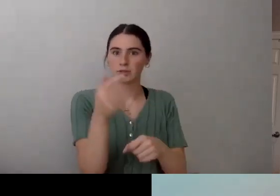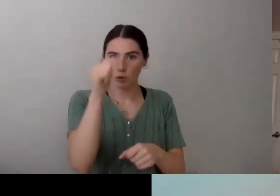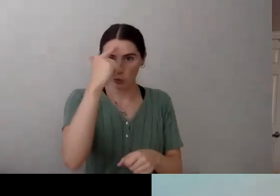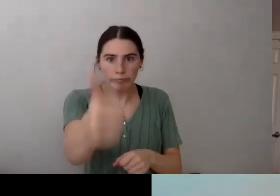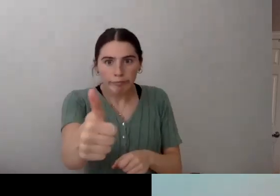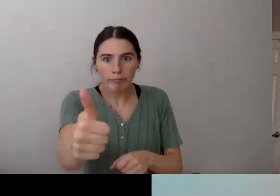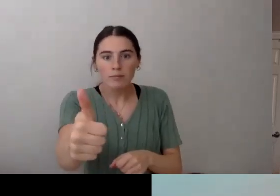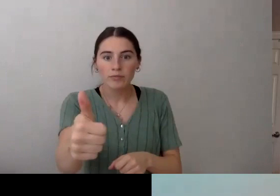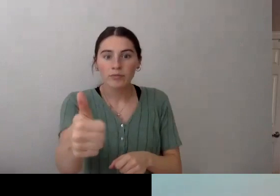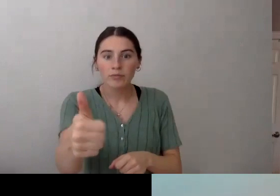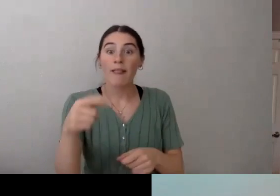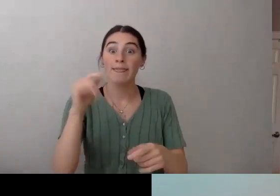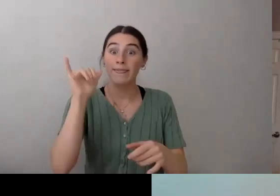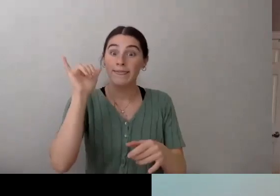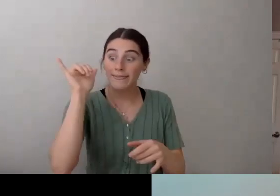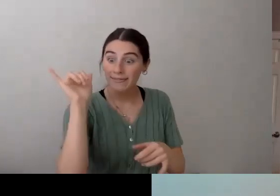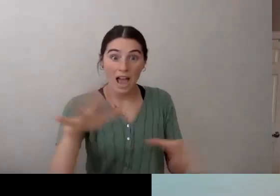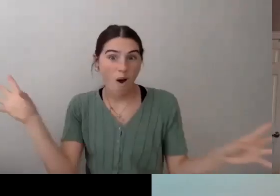keto meatballs.